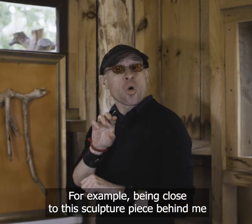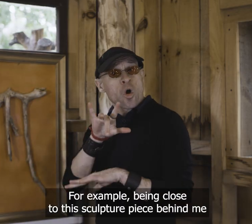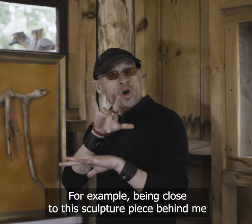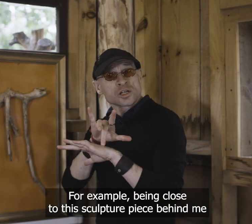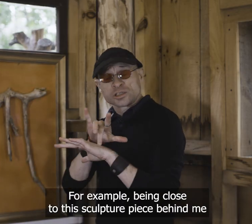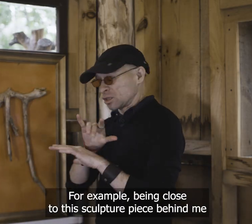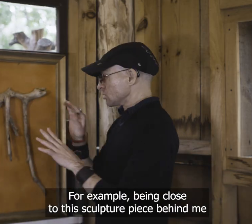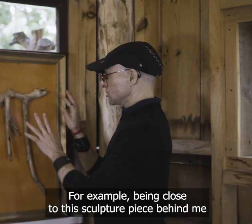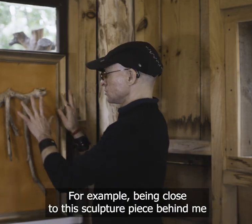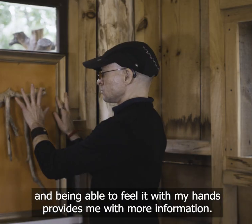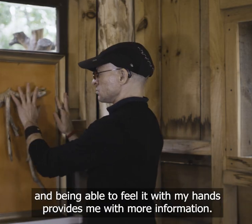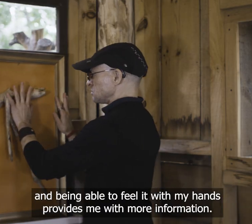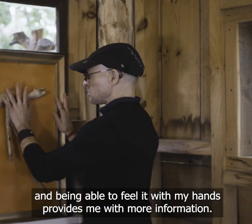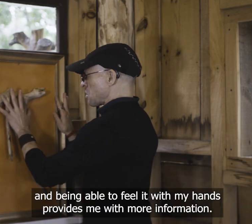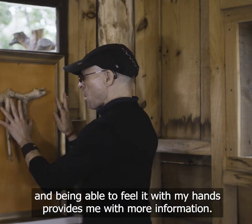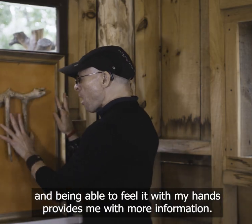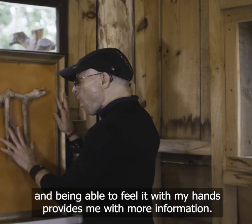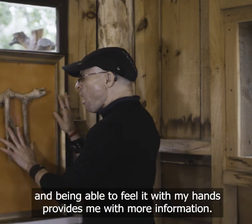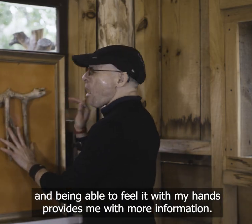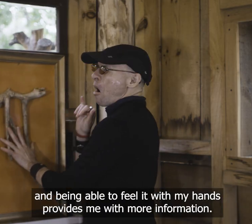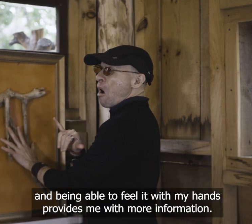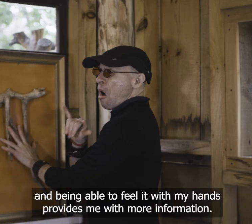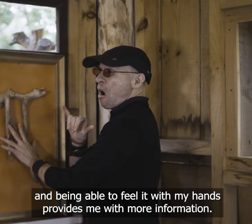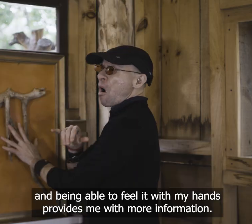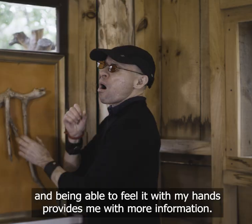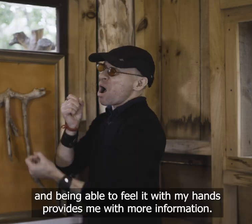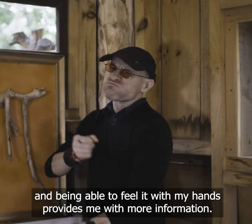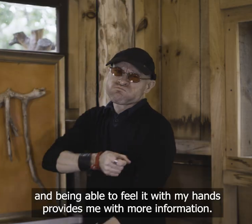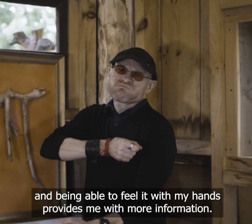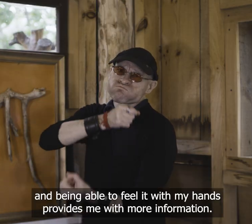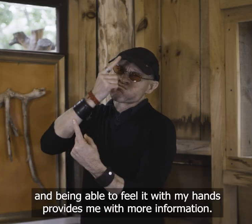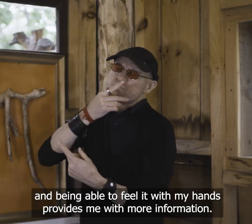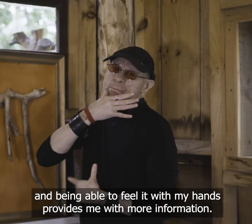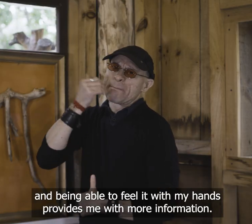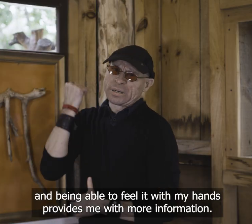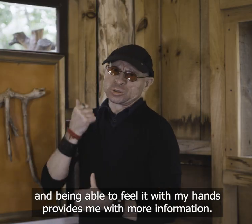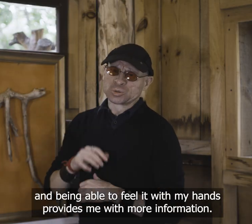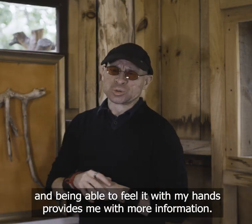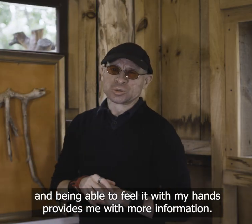piece behind me and being able to feel it with my hands provides me with more information.